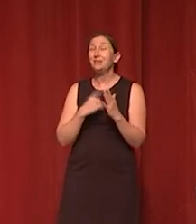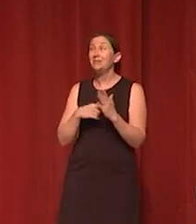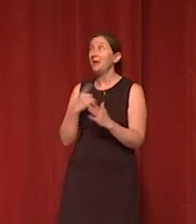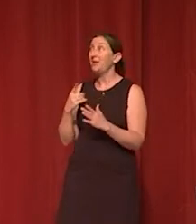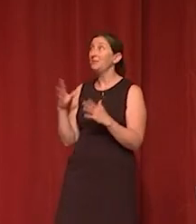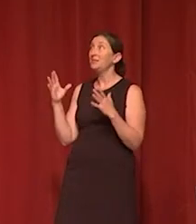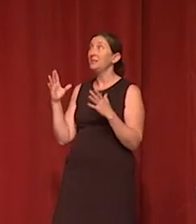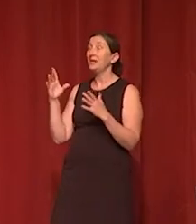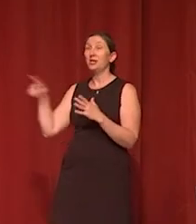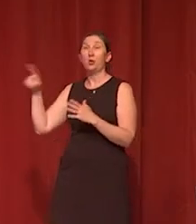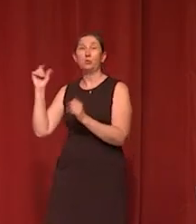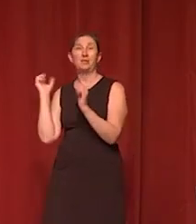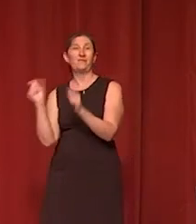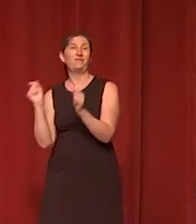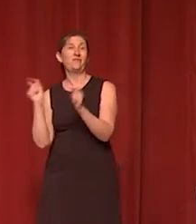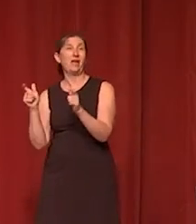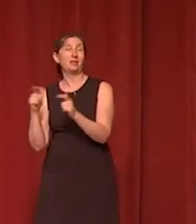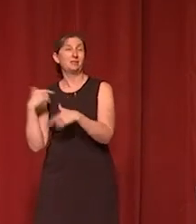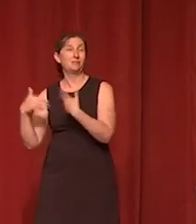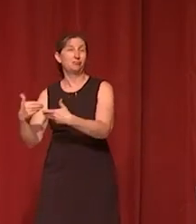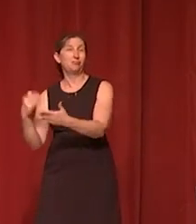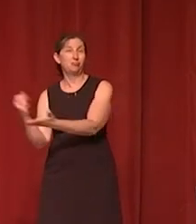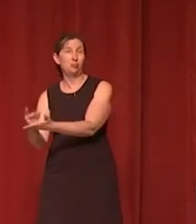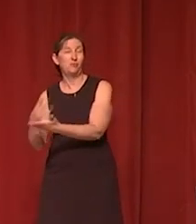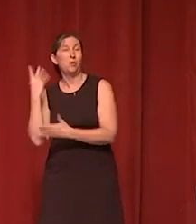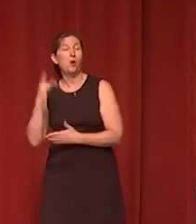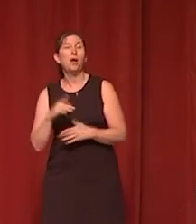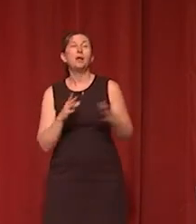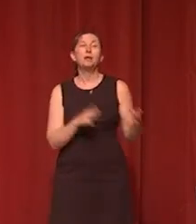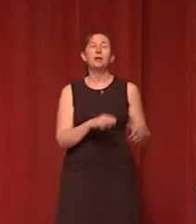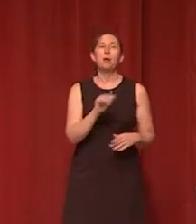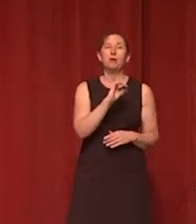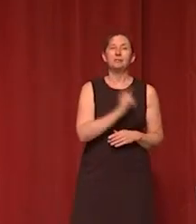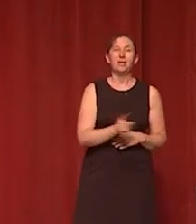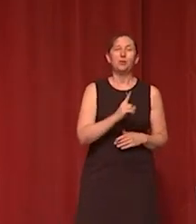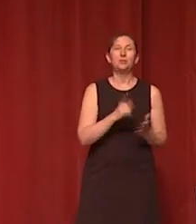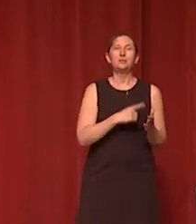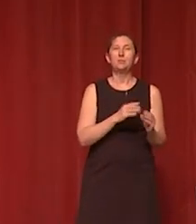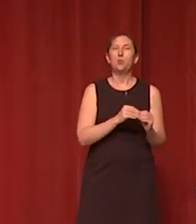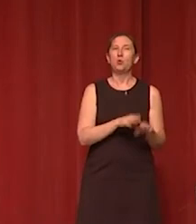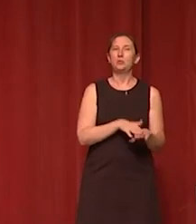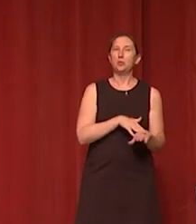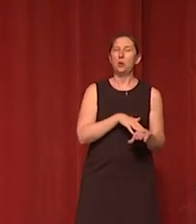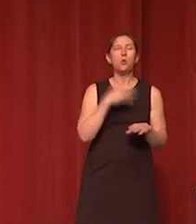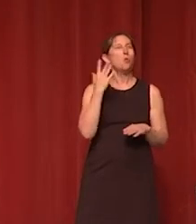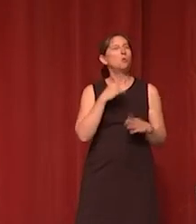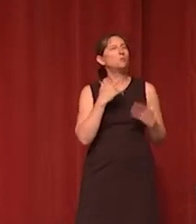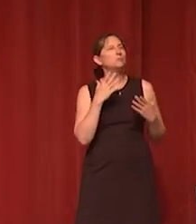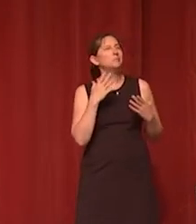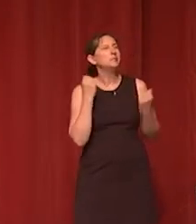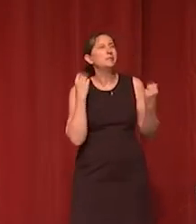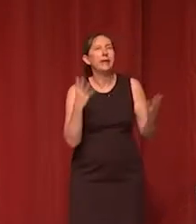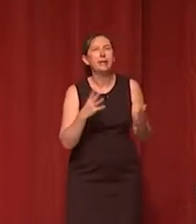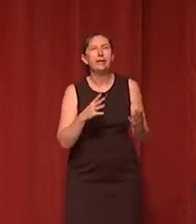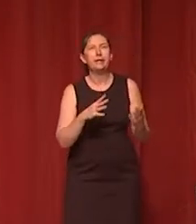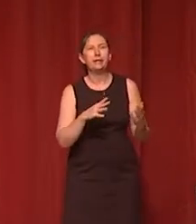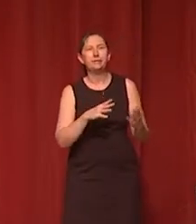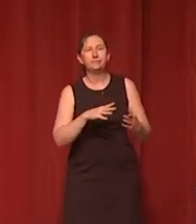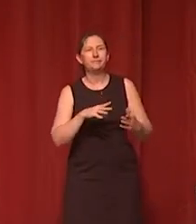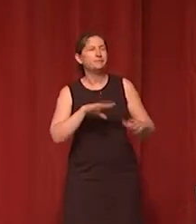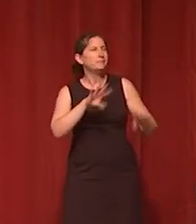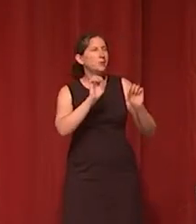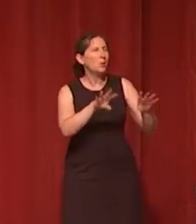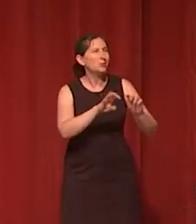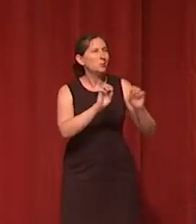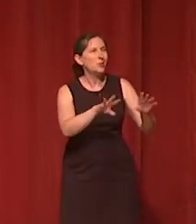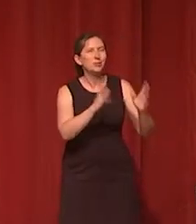some risk in that approval because we don't have answers to all the questions. I mean, Dr. Carlson had a number of questions that are still outstanding. Again, those are